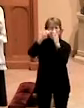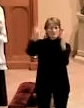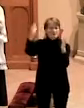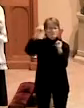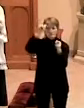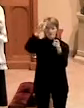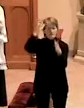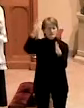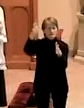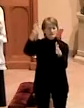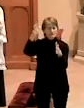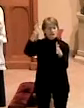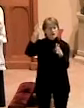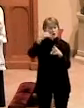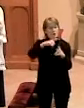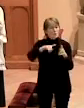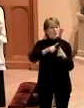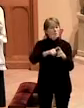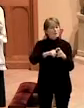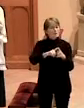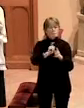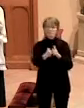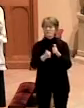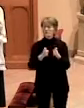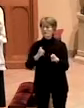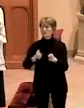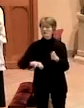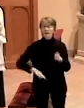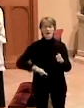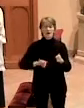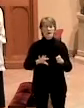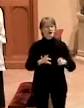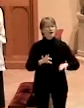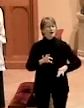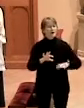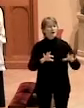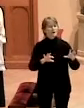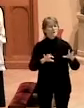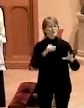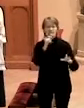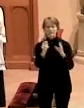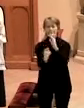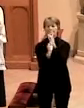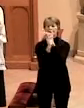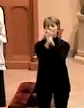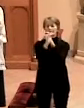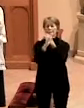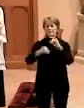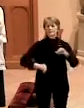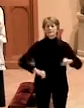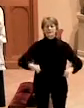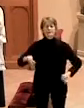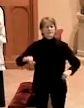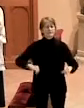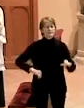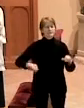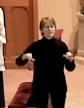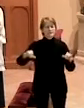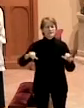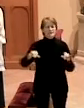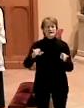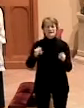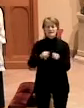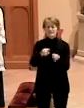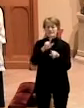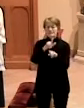Father. When you give alms, do not blow a trumpet before you, as the hypocrites do